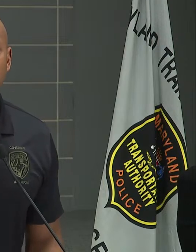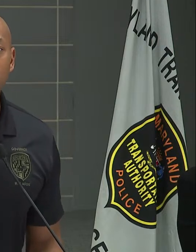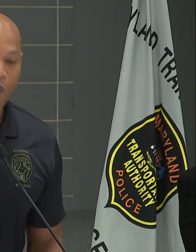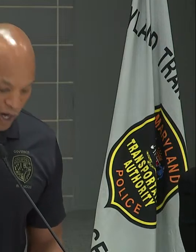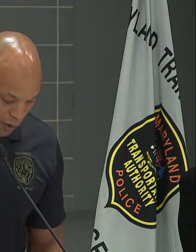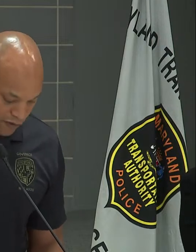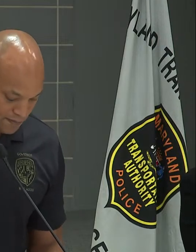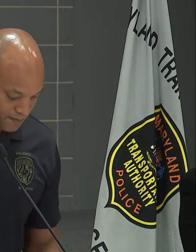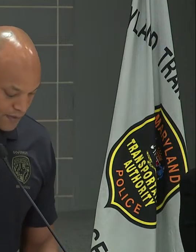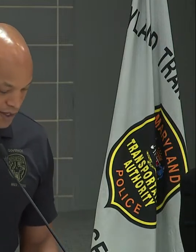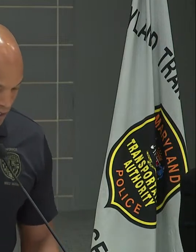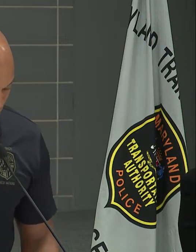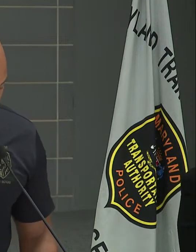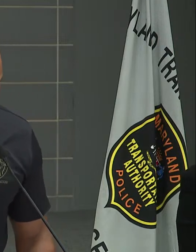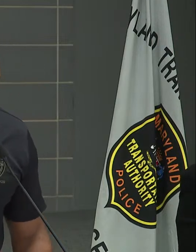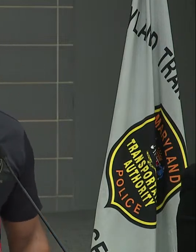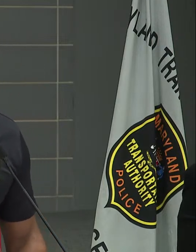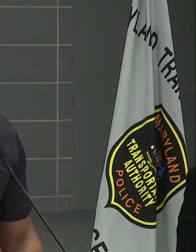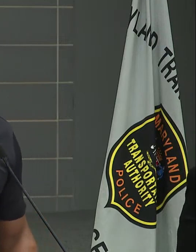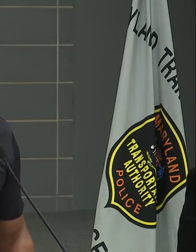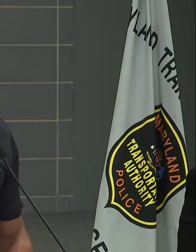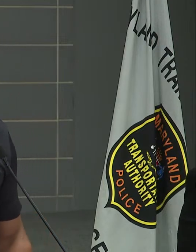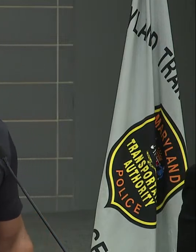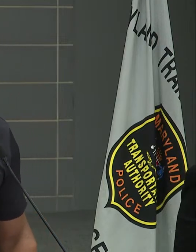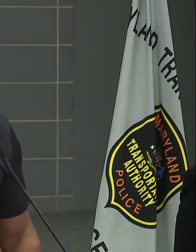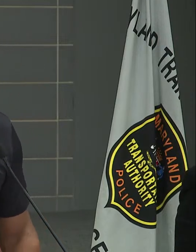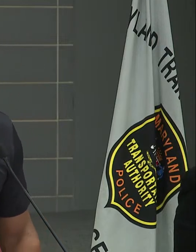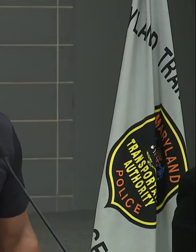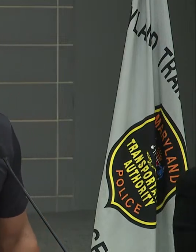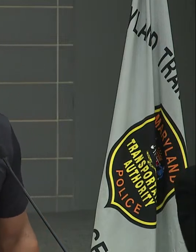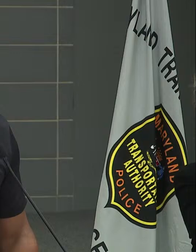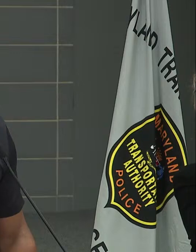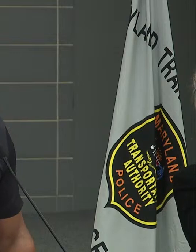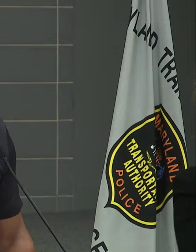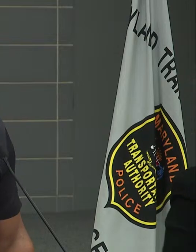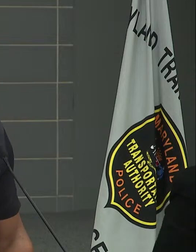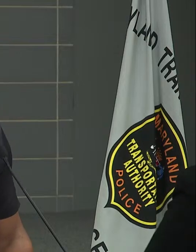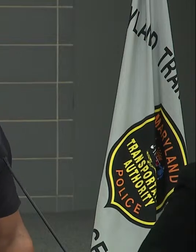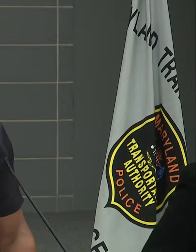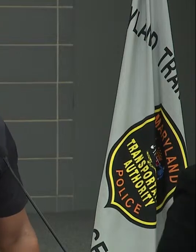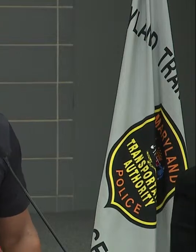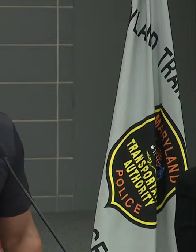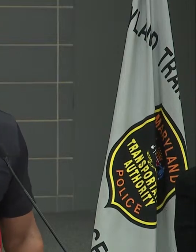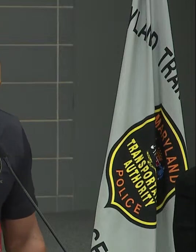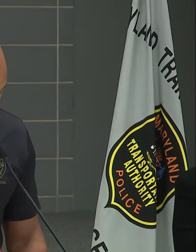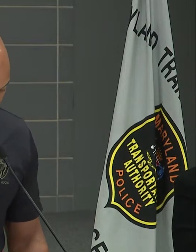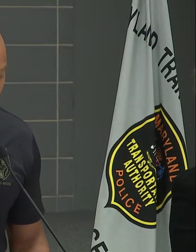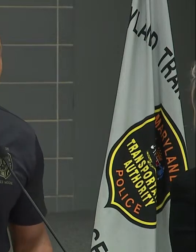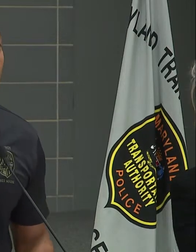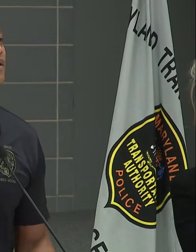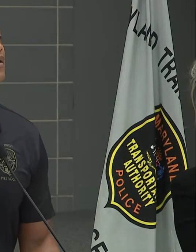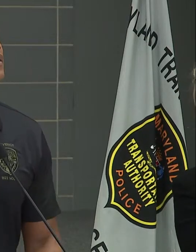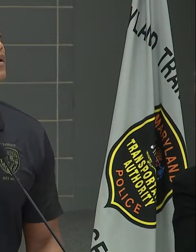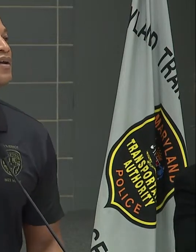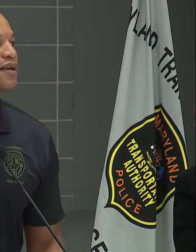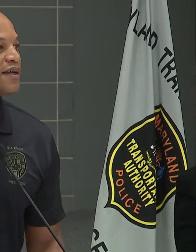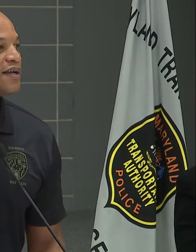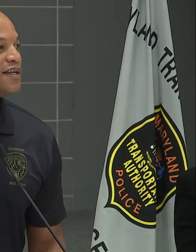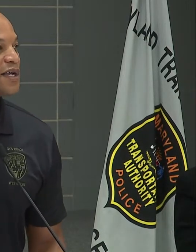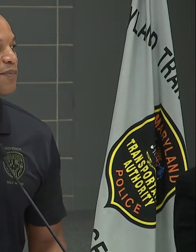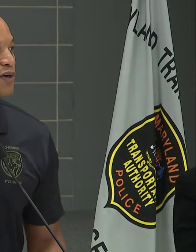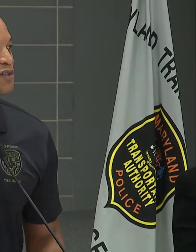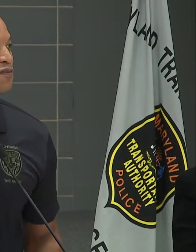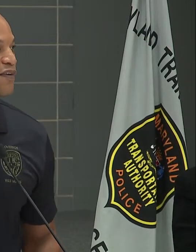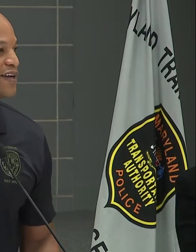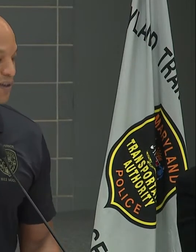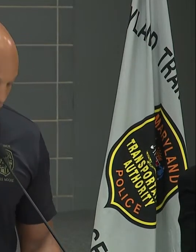I want to turn the program over to Mark Anthony Thomas. Mark is the CEO of the Greater Baltimore Committee.